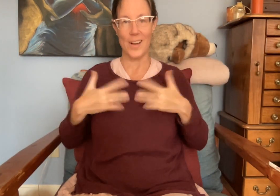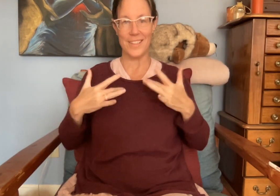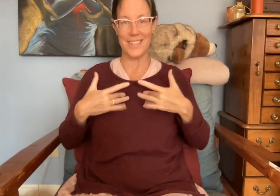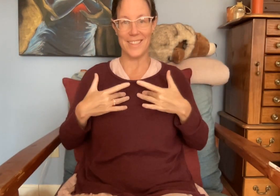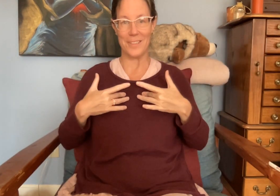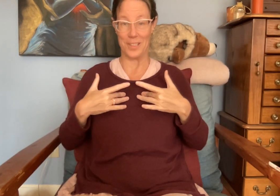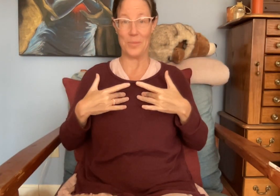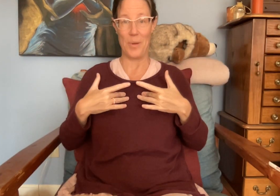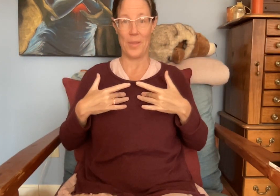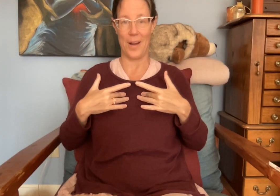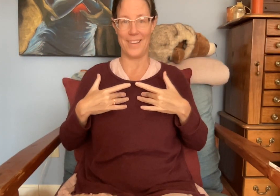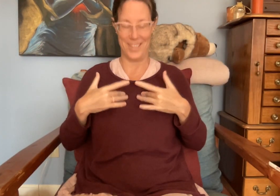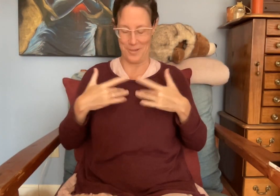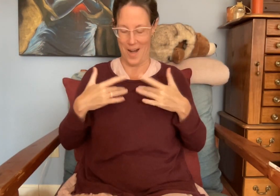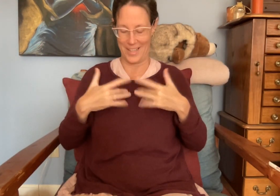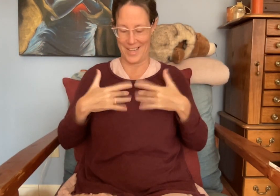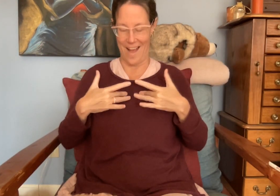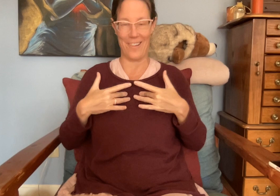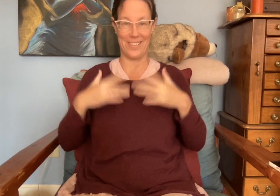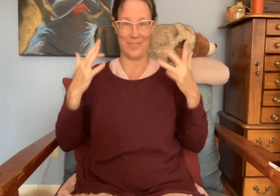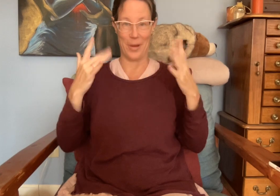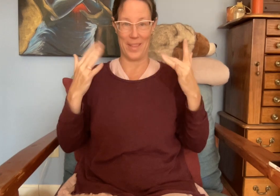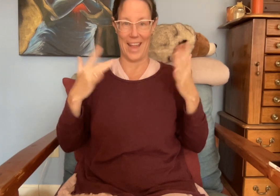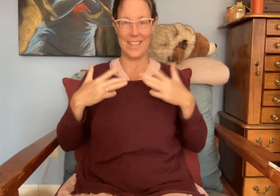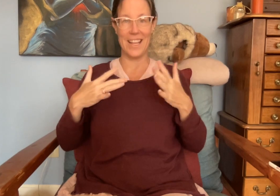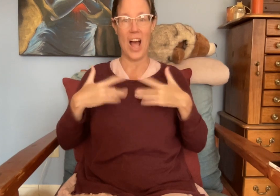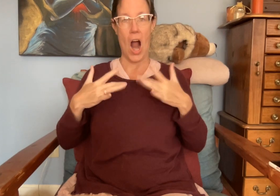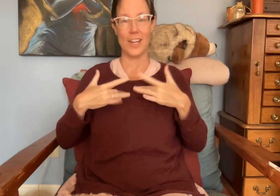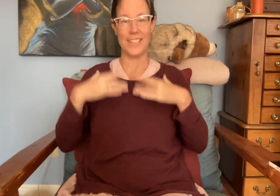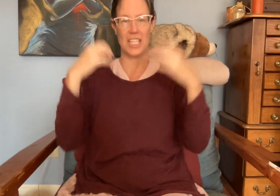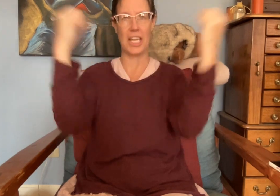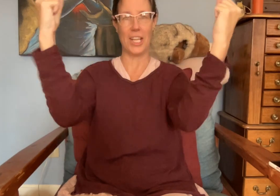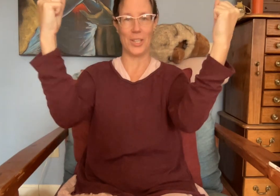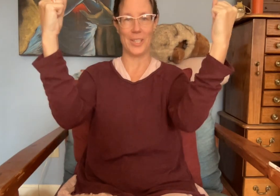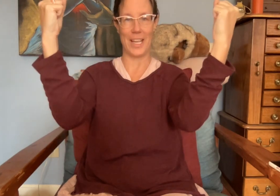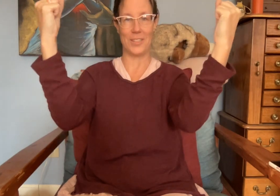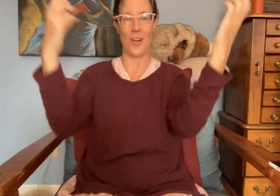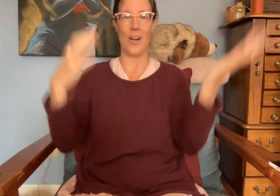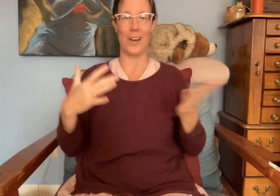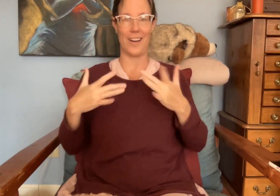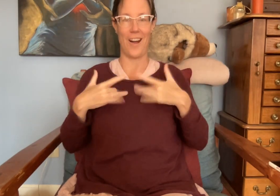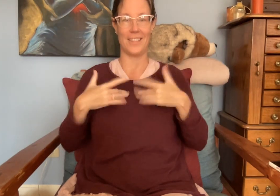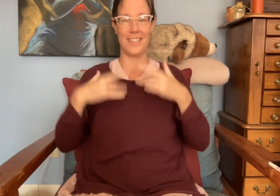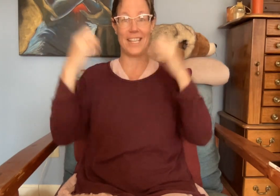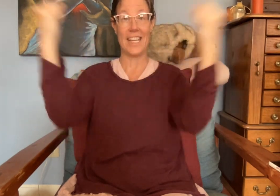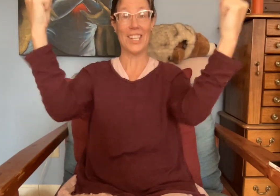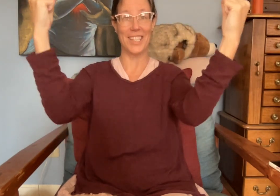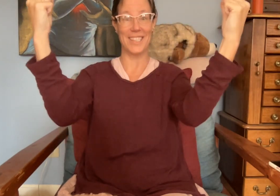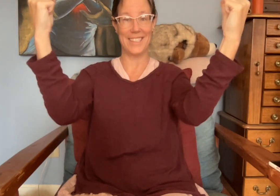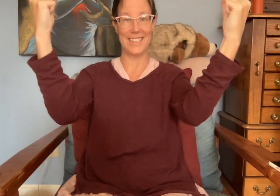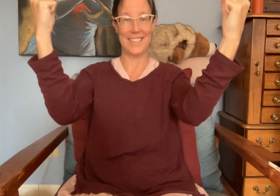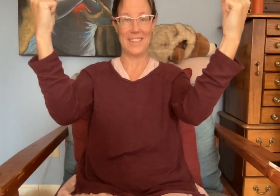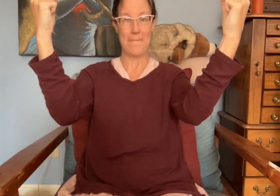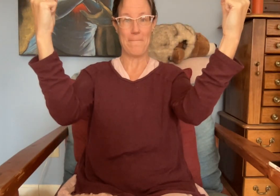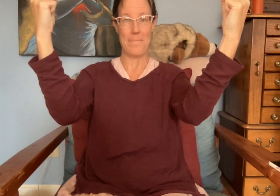Hearts. We're going to do both hearts. 2 hearts now. Both hands. Hearts to heal. Getting stronger. Hearts to heal.